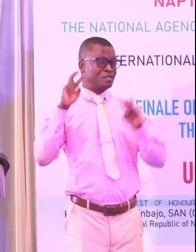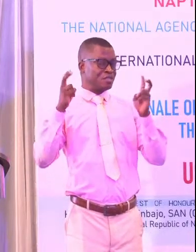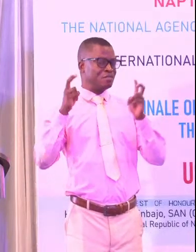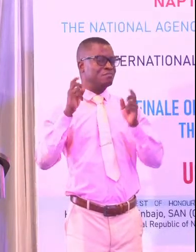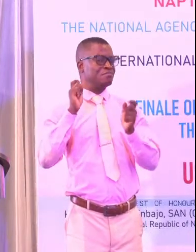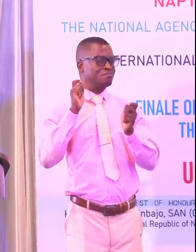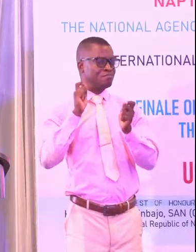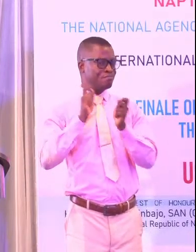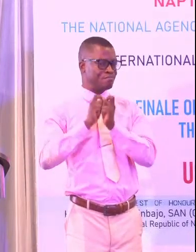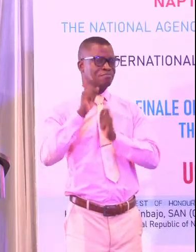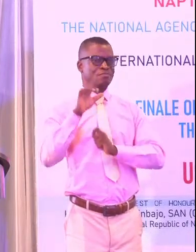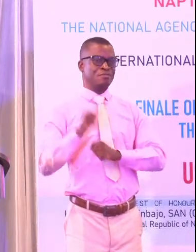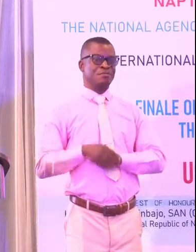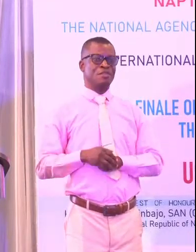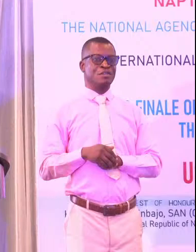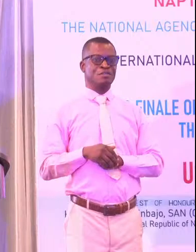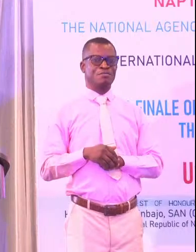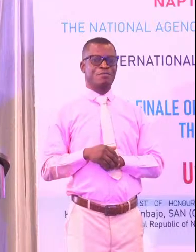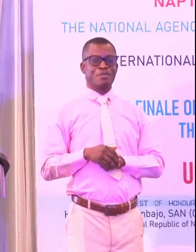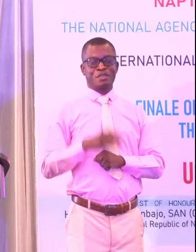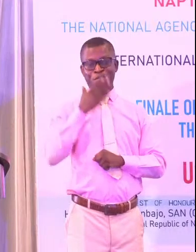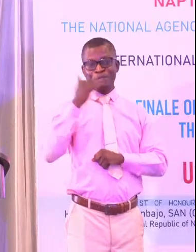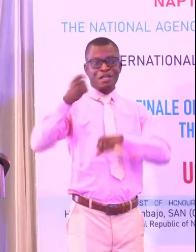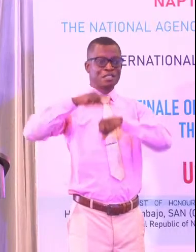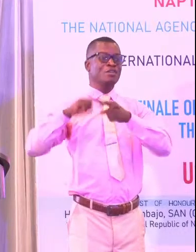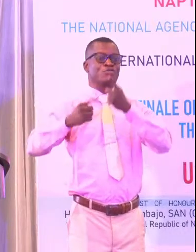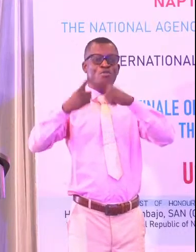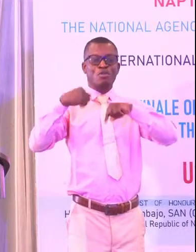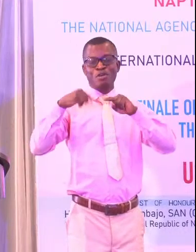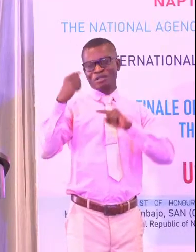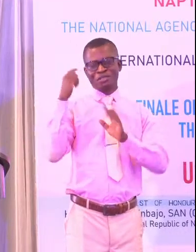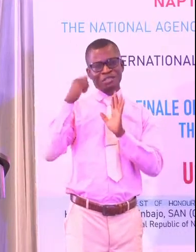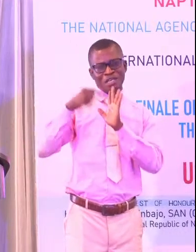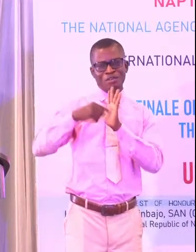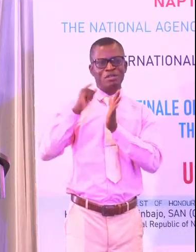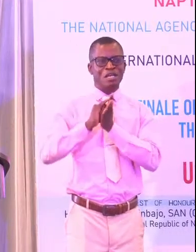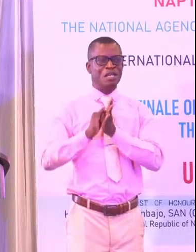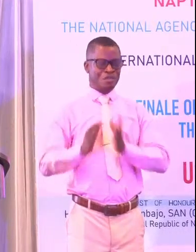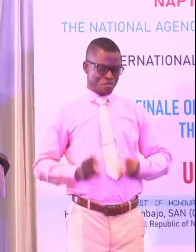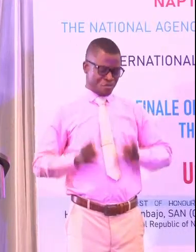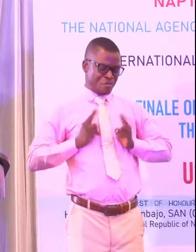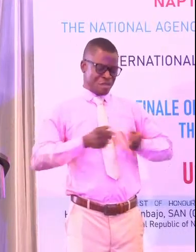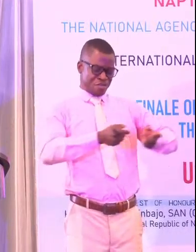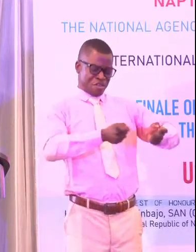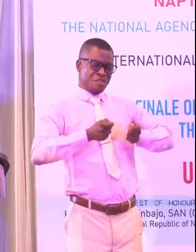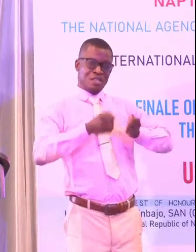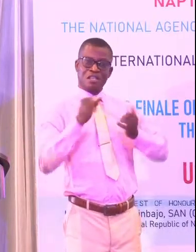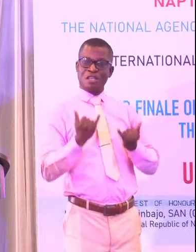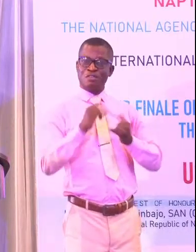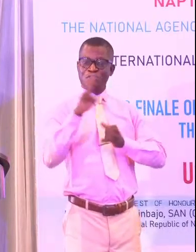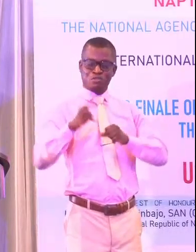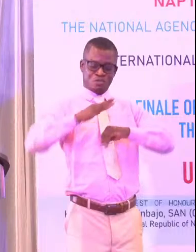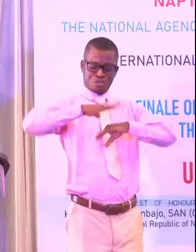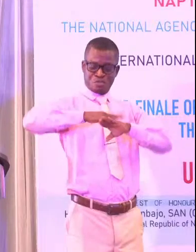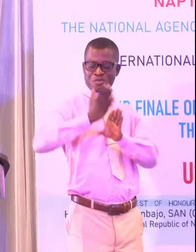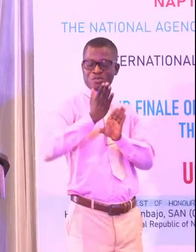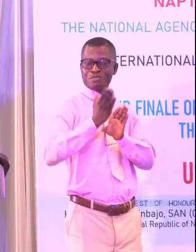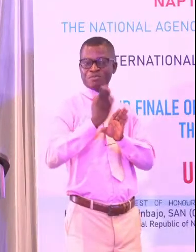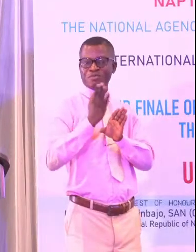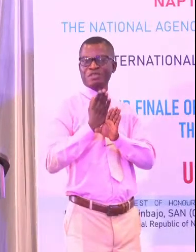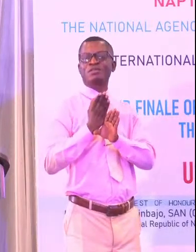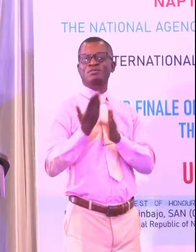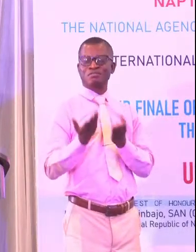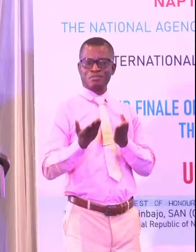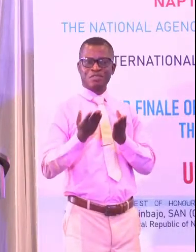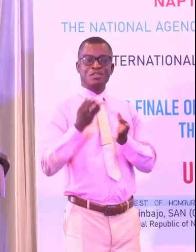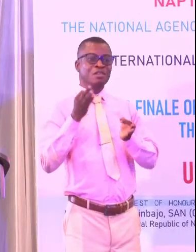come at a better time, considering the fact that human traffickers now operate online as much as they operate offline.